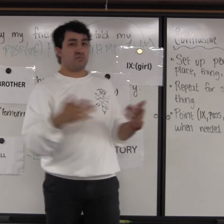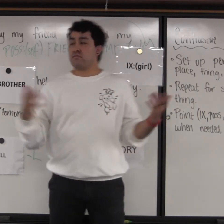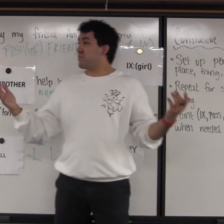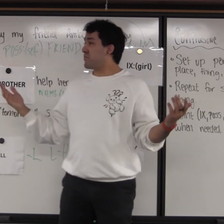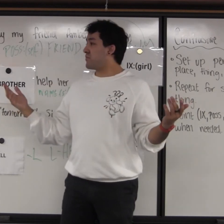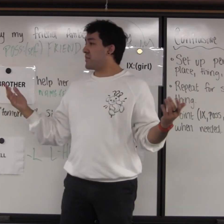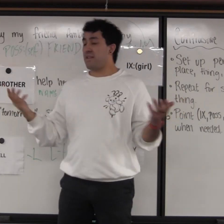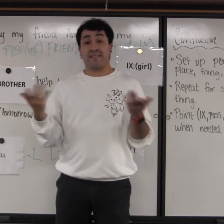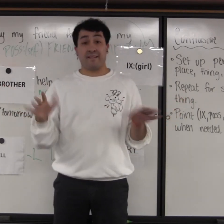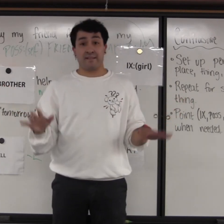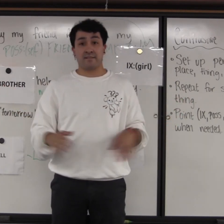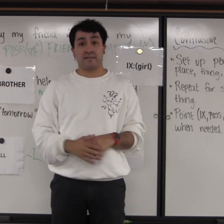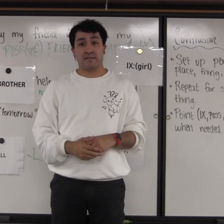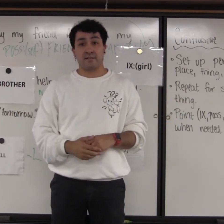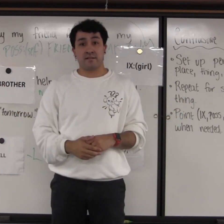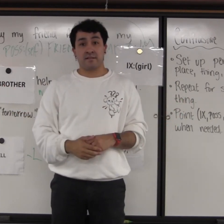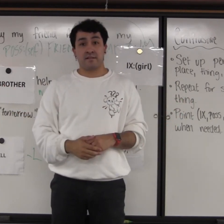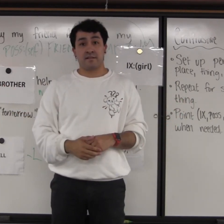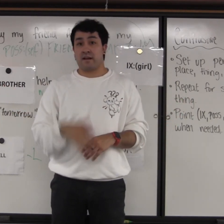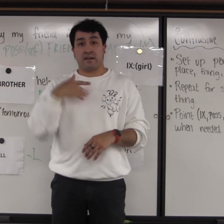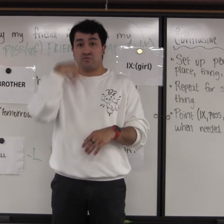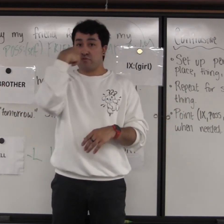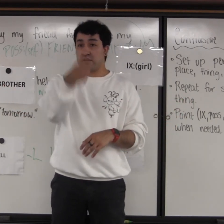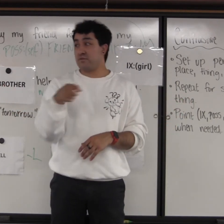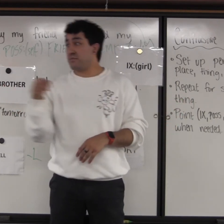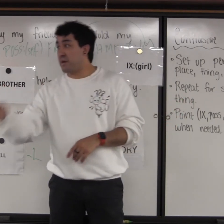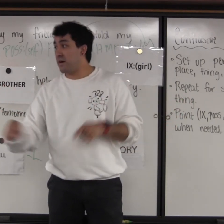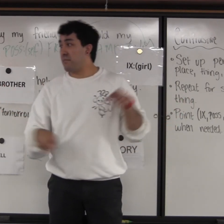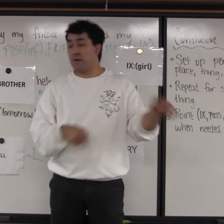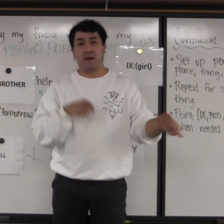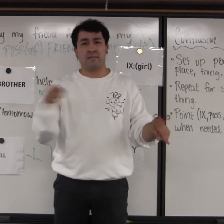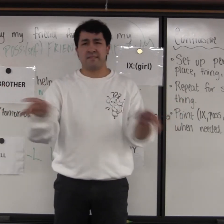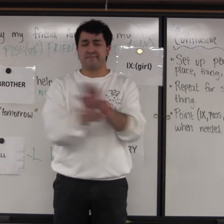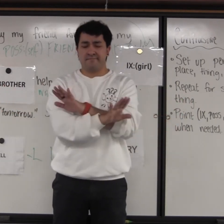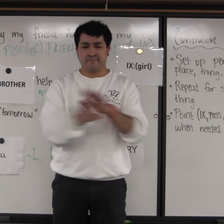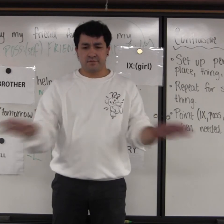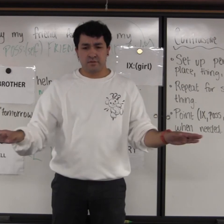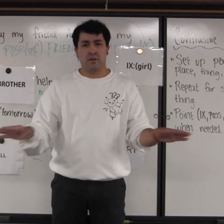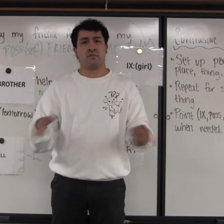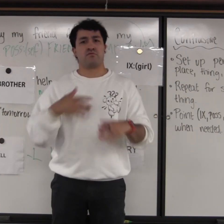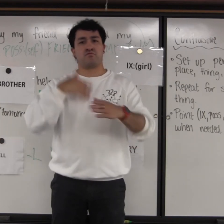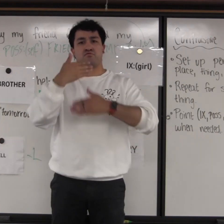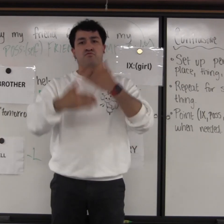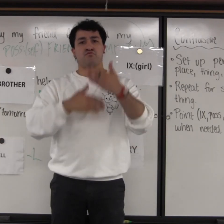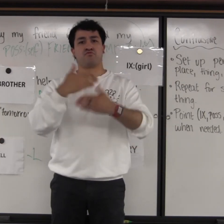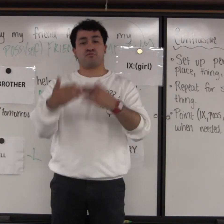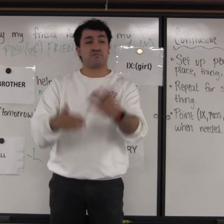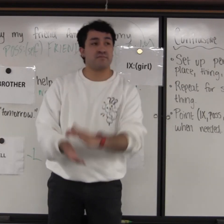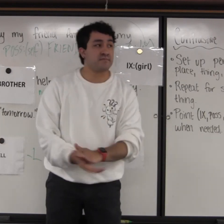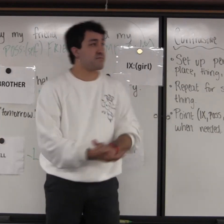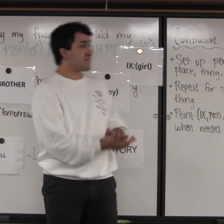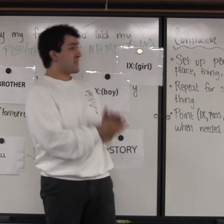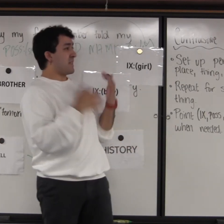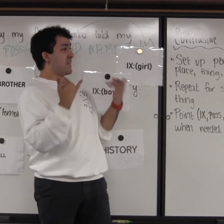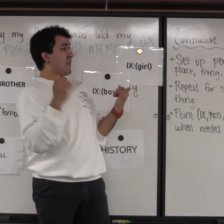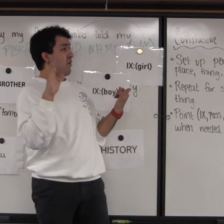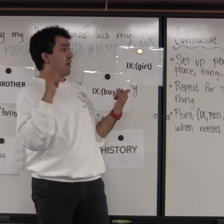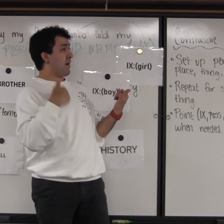right? And that's it. I don't have to tell you, he said, she said, Amber said, Jason said. That's